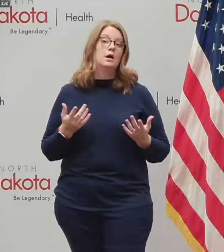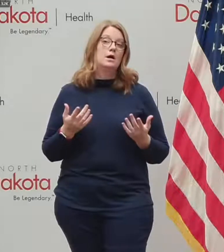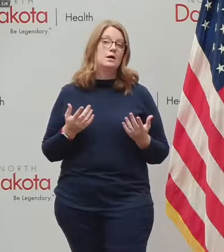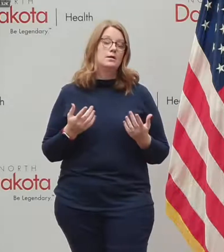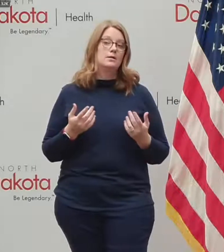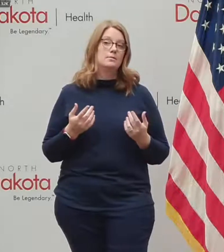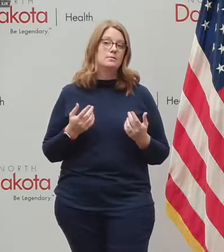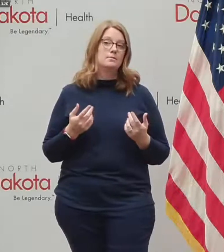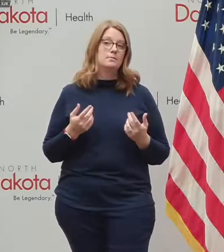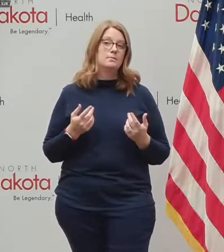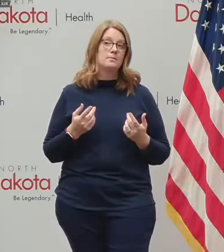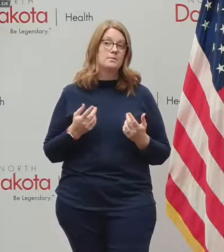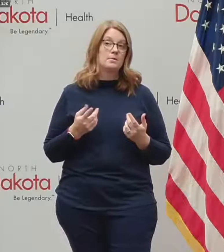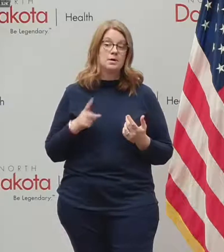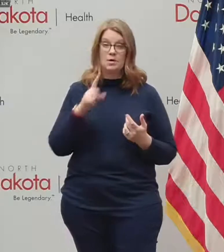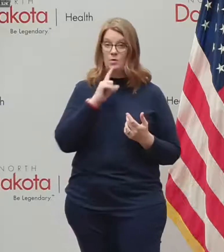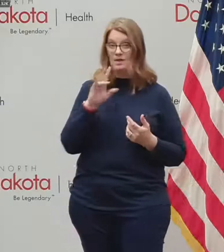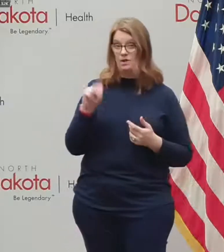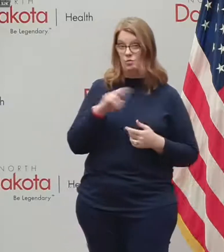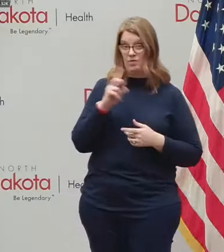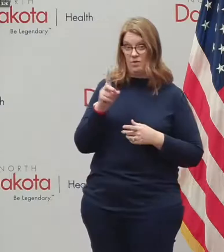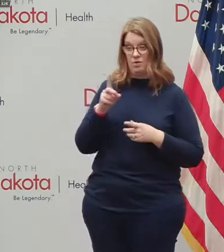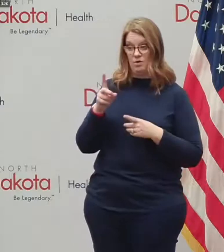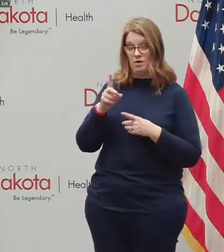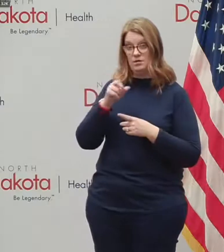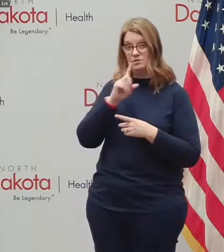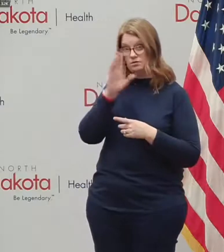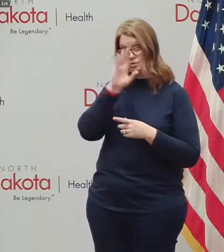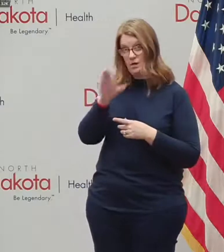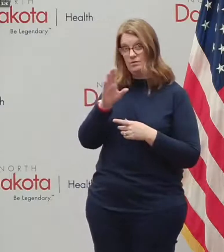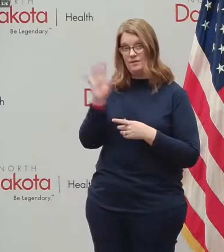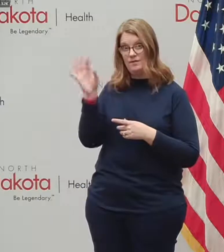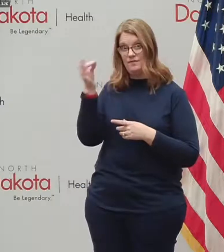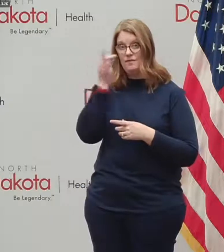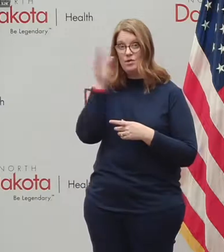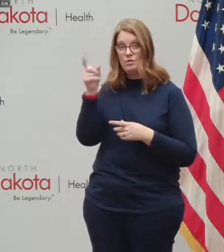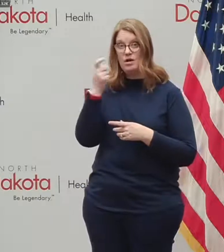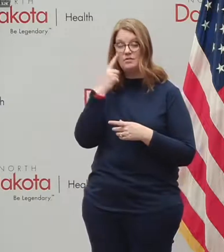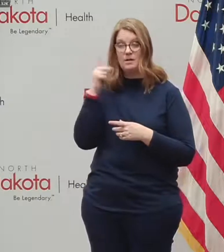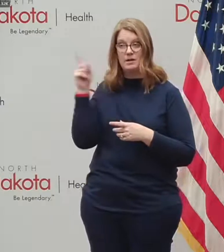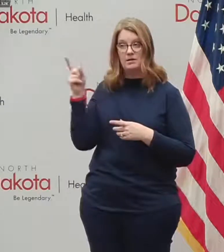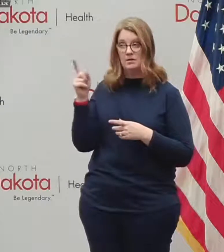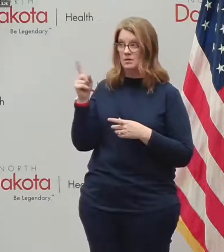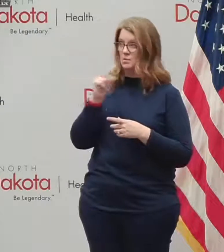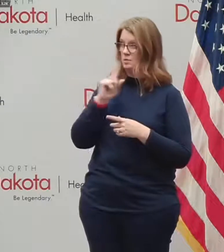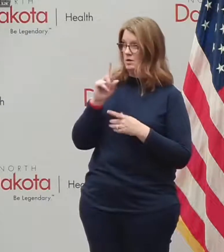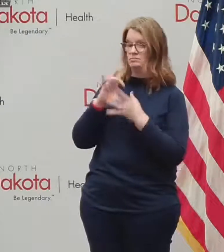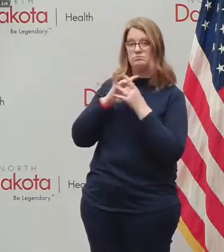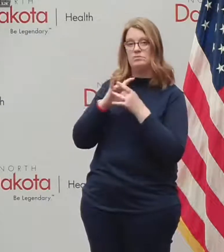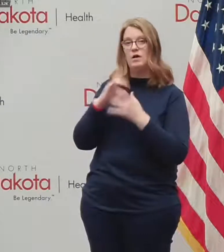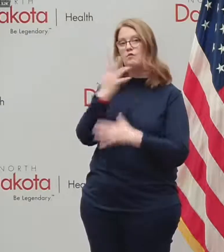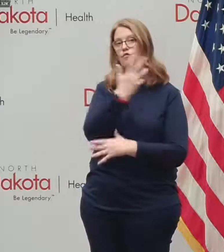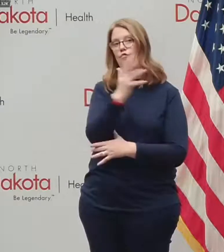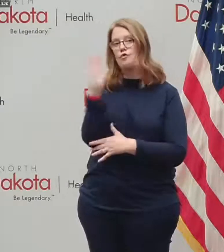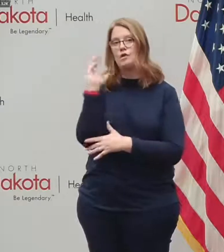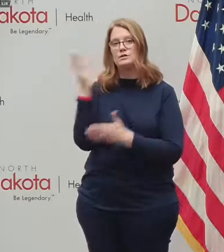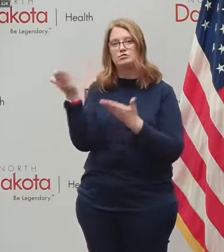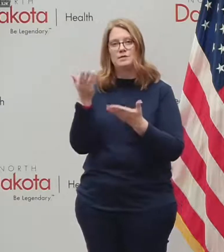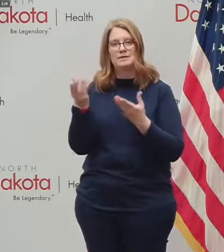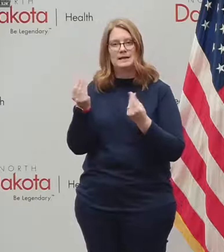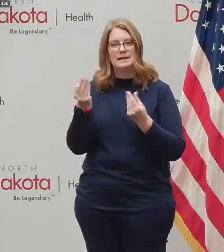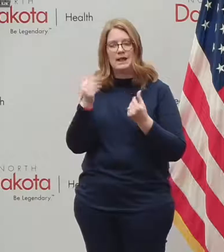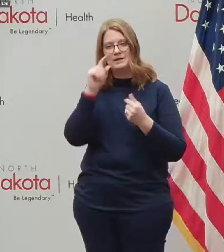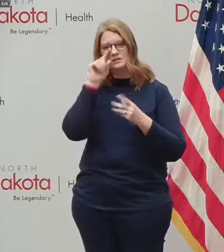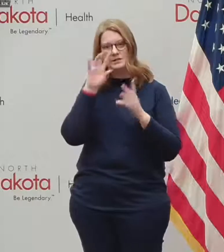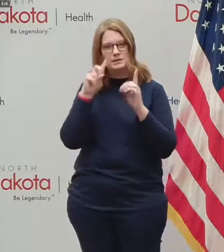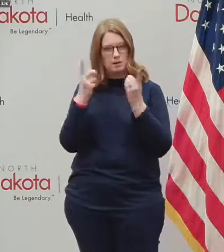of the areas where the state of North Dakota interfaces directly with the federal government is with Forest Service lands,